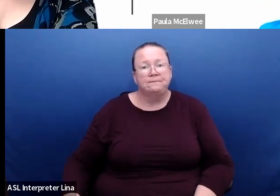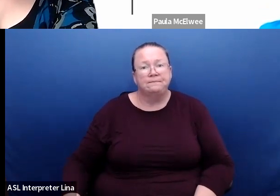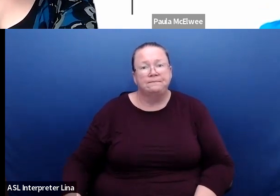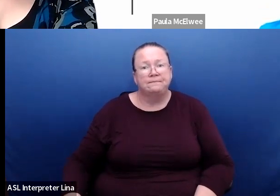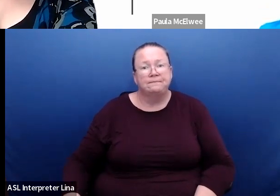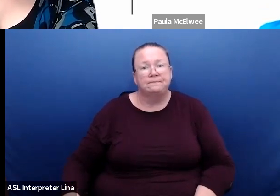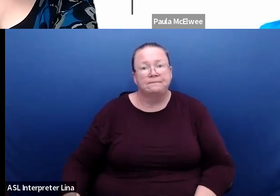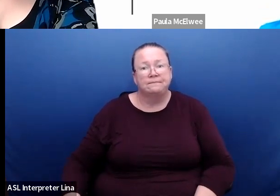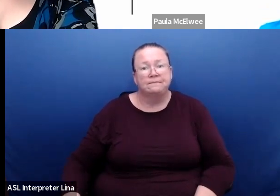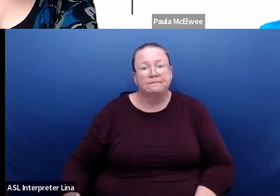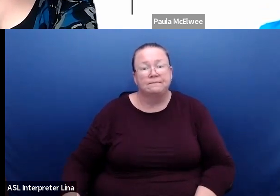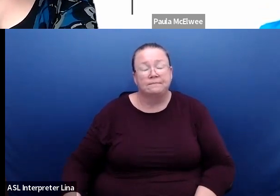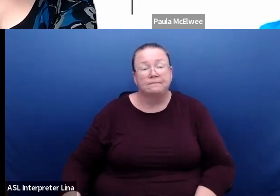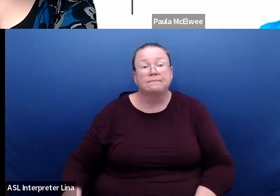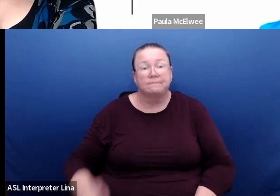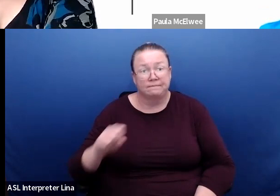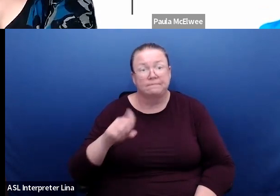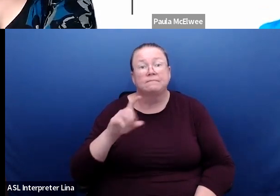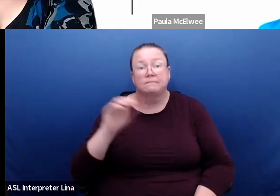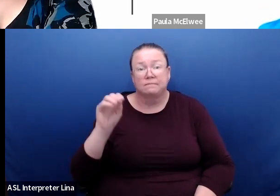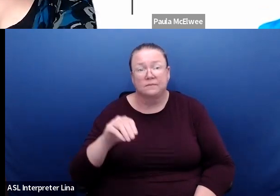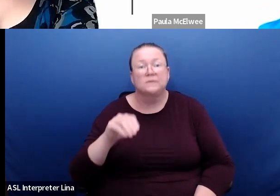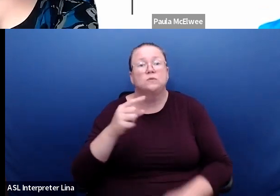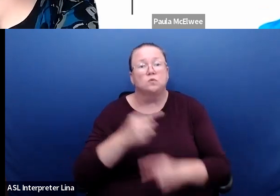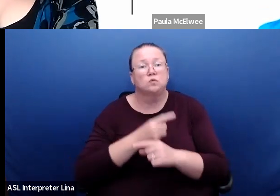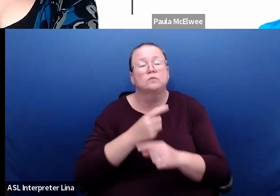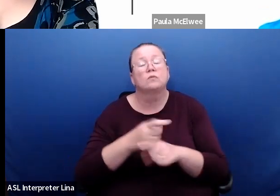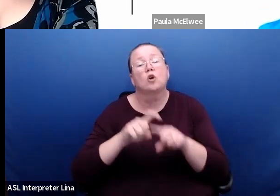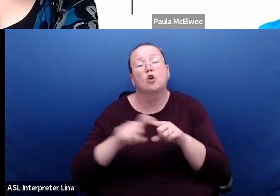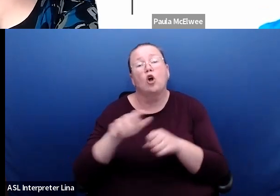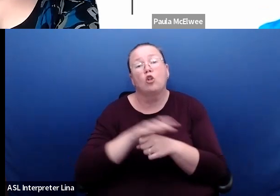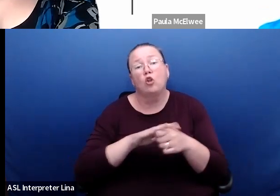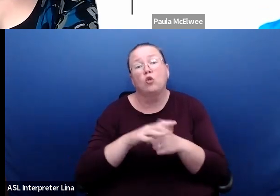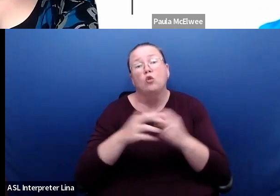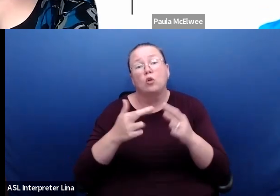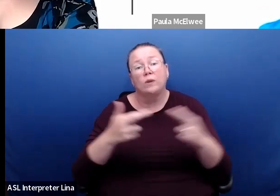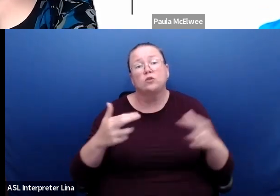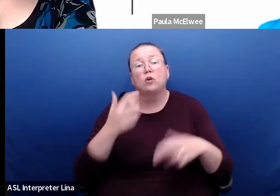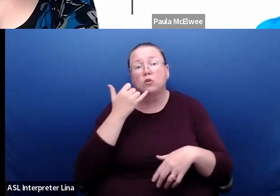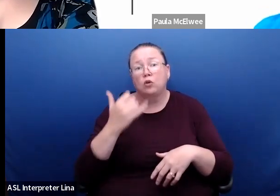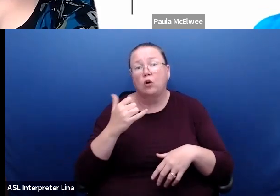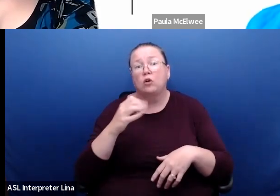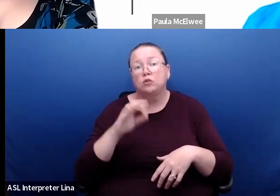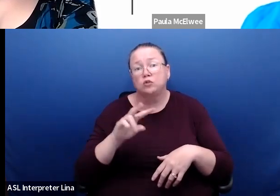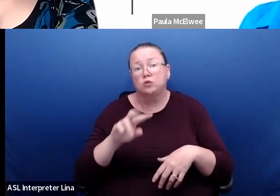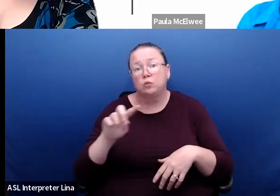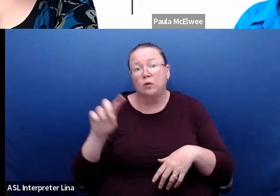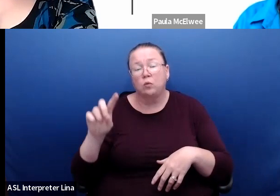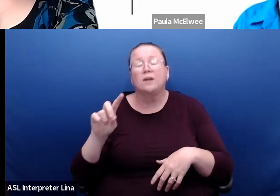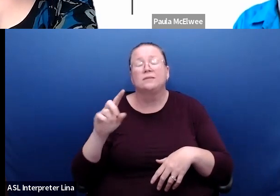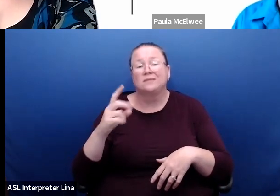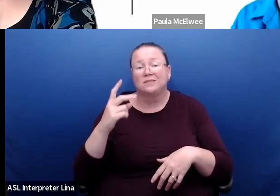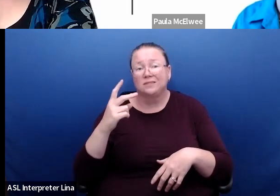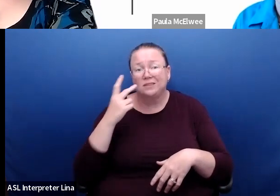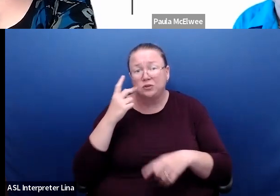Yeah, Paul is 100% accurate that call your local resources, call 211 and ask for your program, but don't use the right term and see if they find